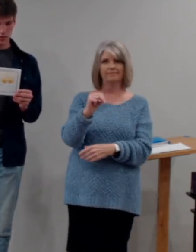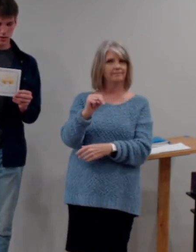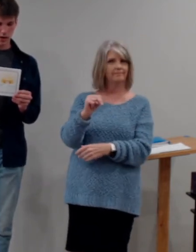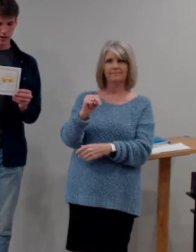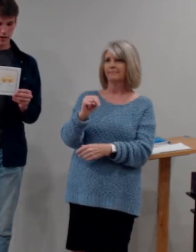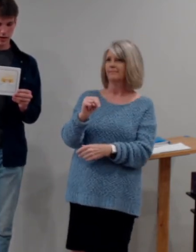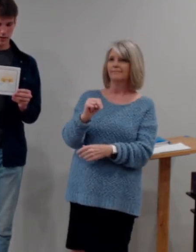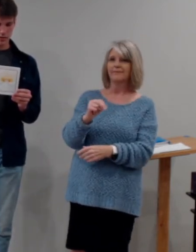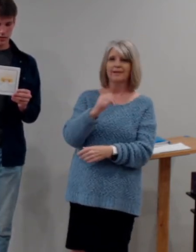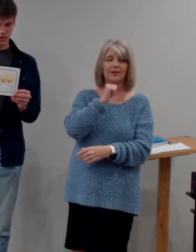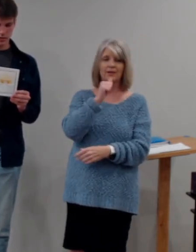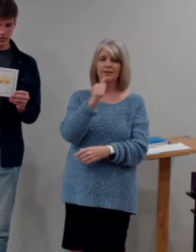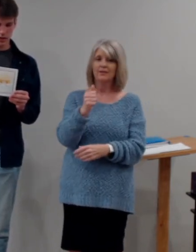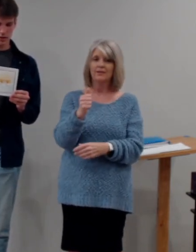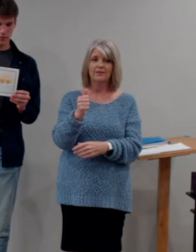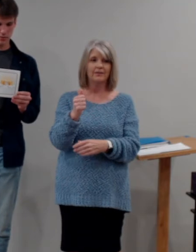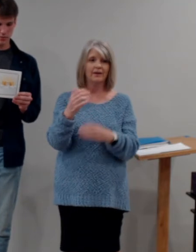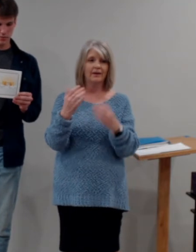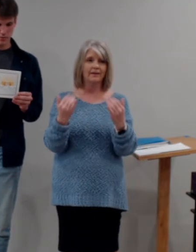Not yet, Jesus hell.